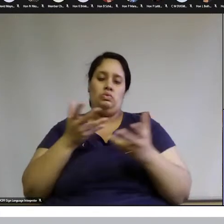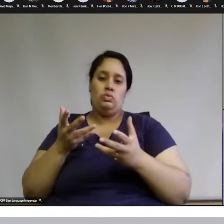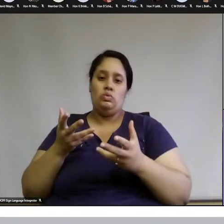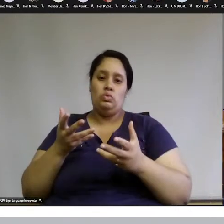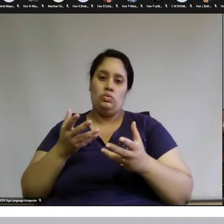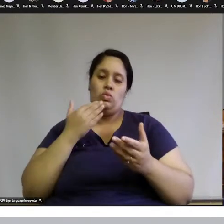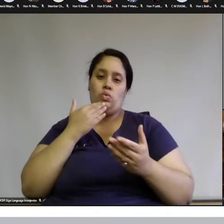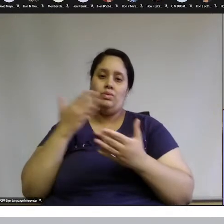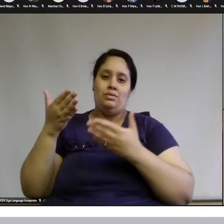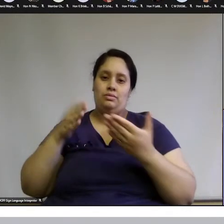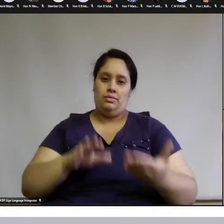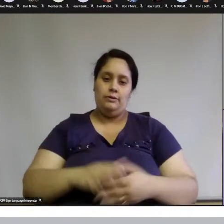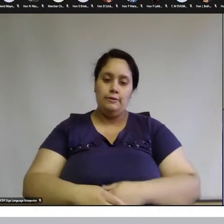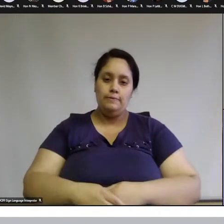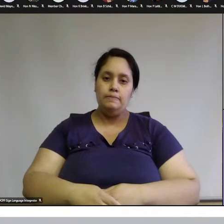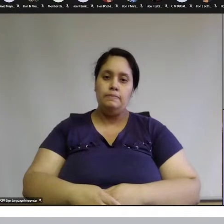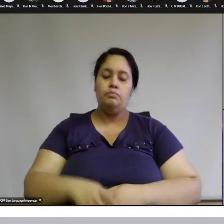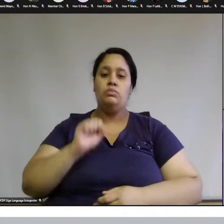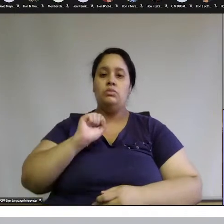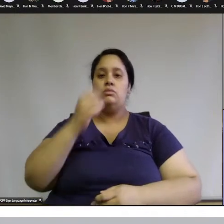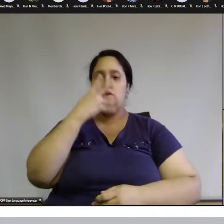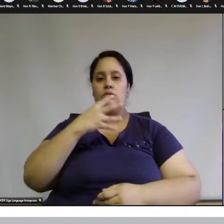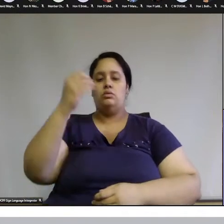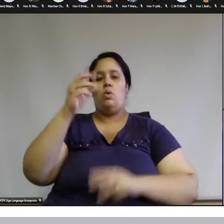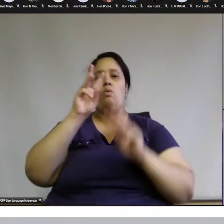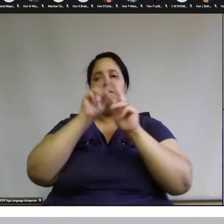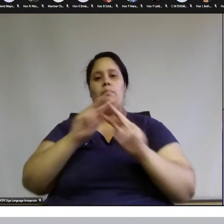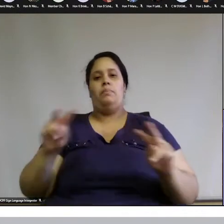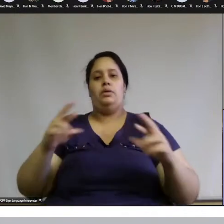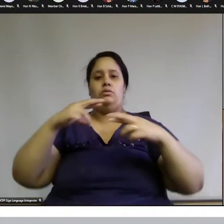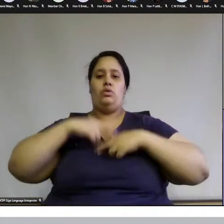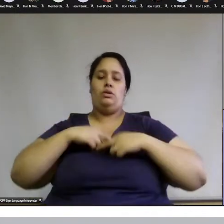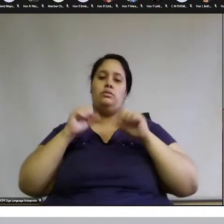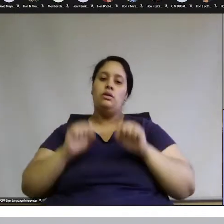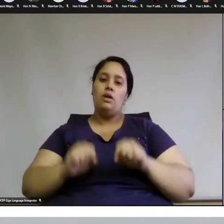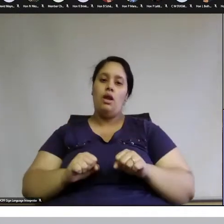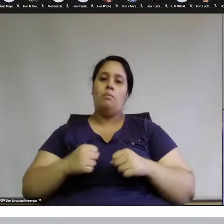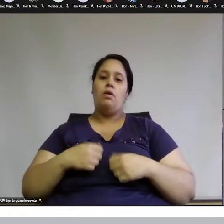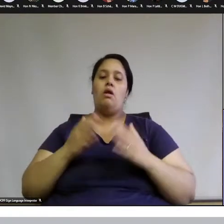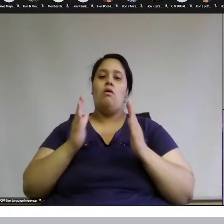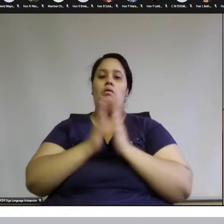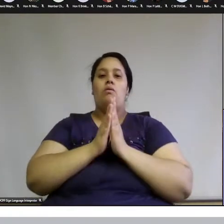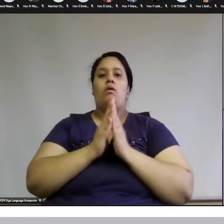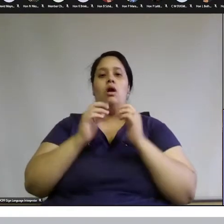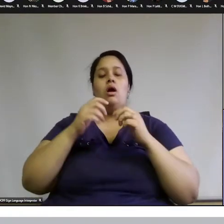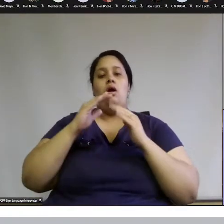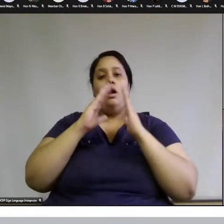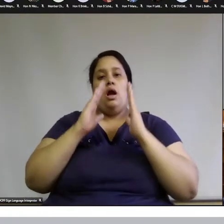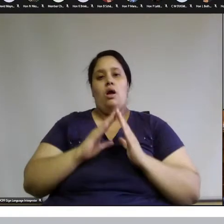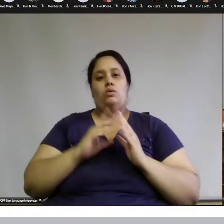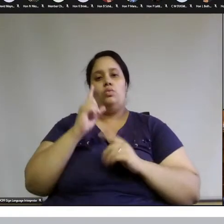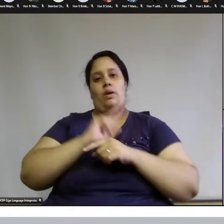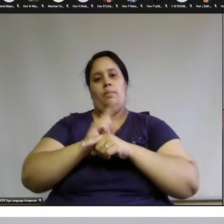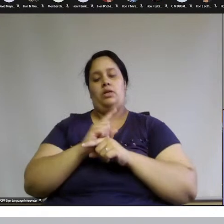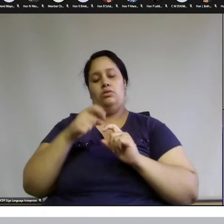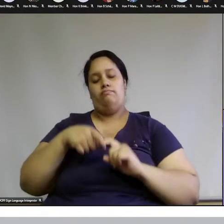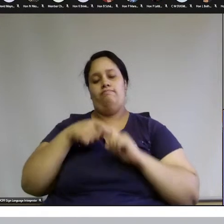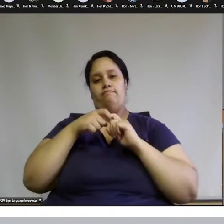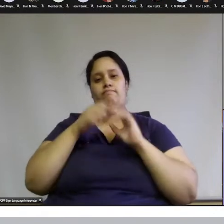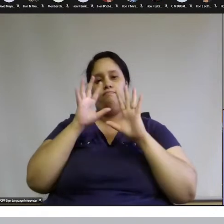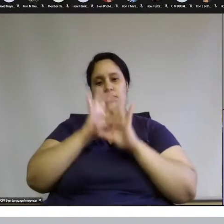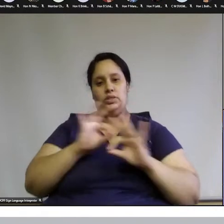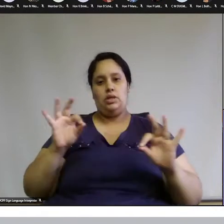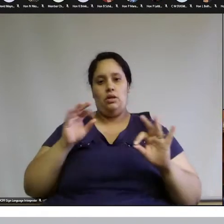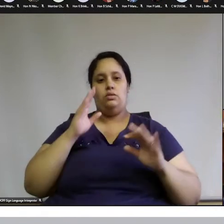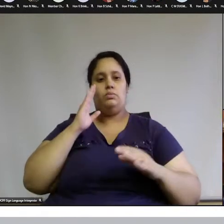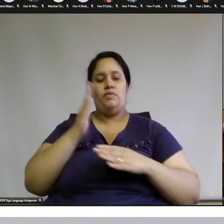departed, and may their souls rest in peace. I'm going to ask the House to observe a moment of silence as we're about to